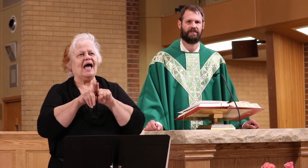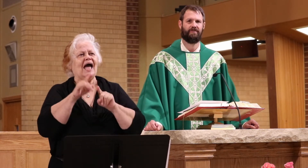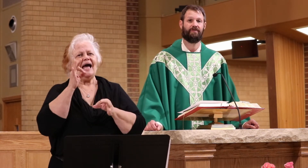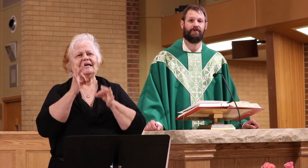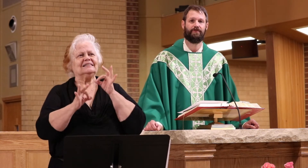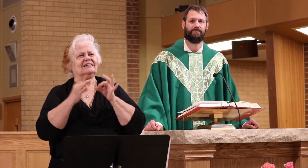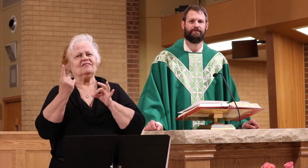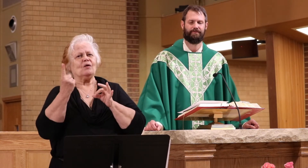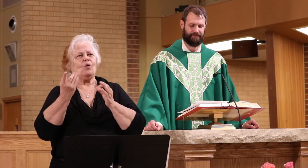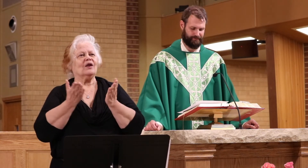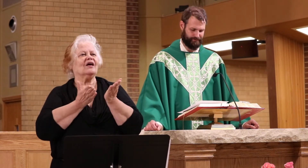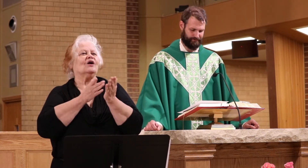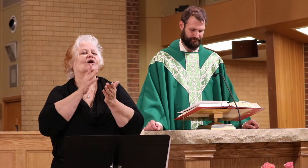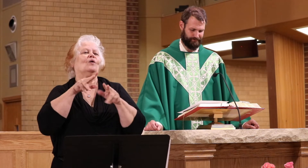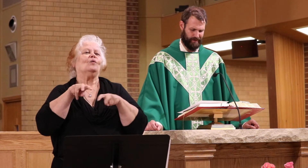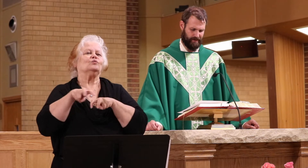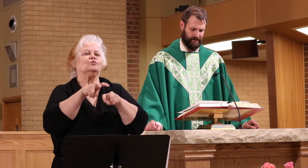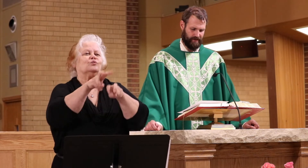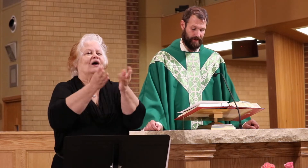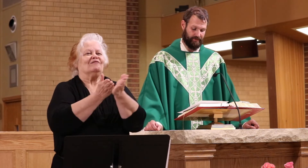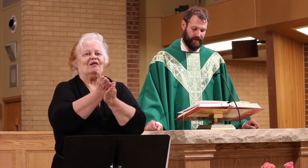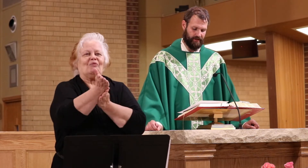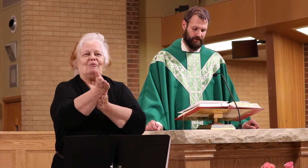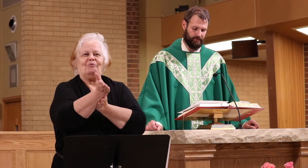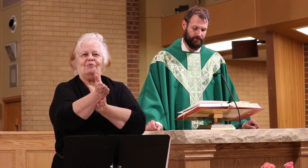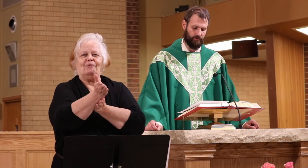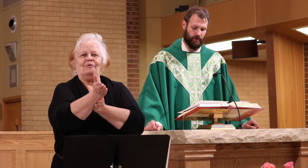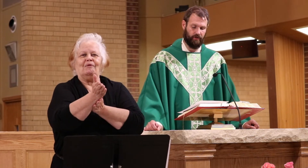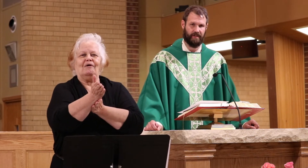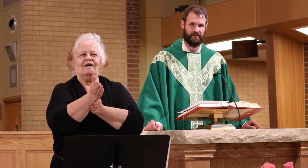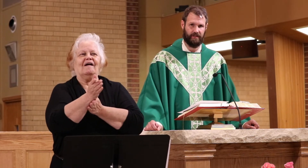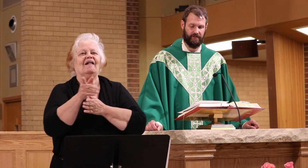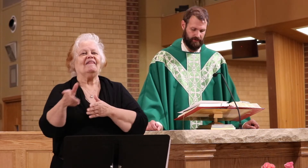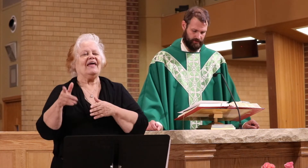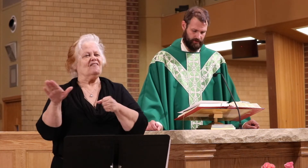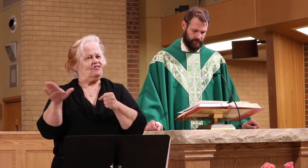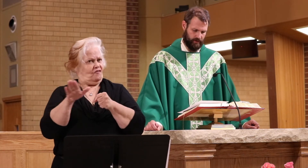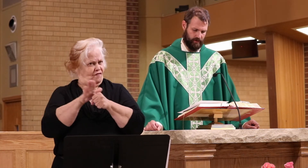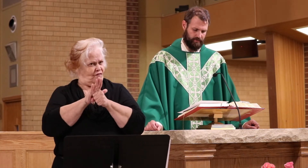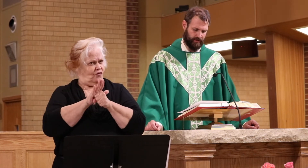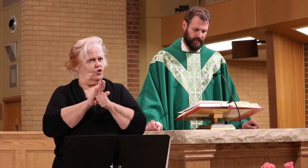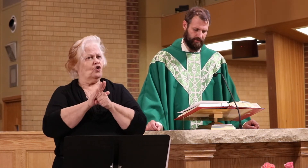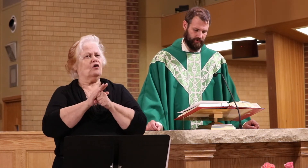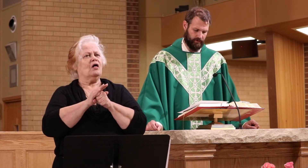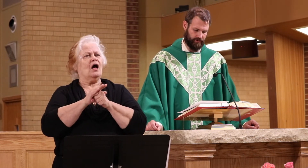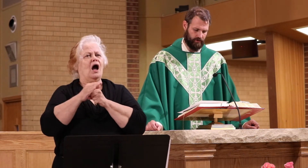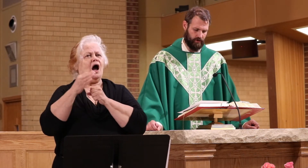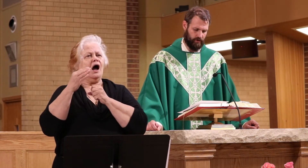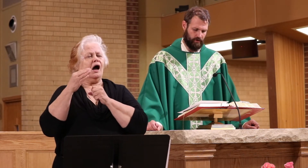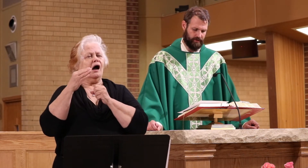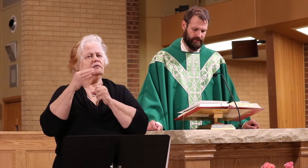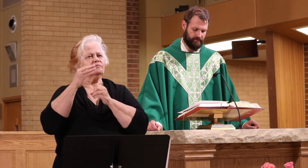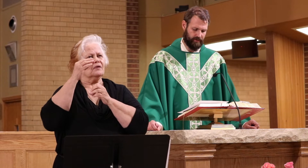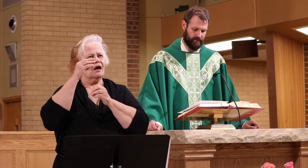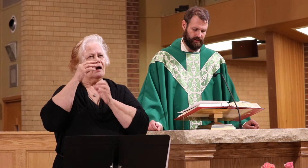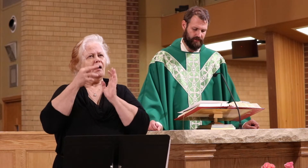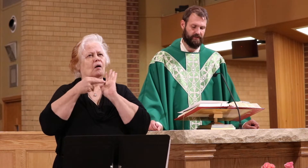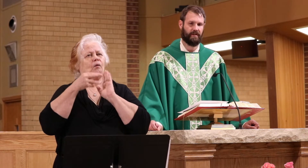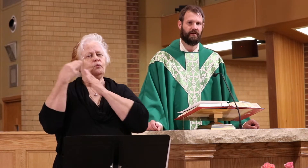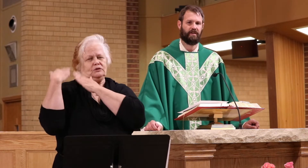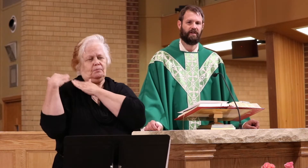only passing through. They play their full role as citizens, but labor under all the